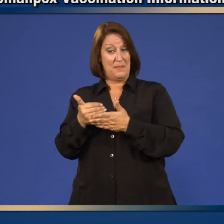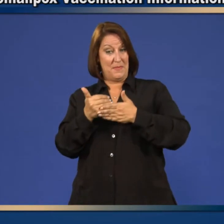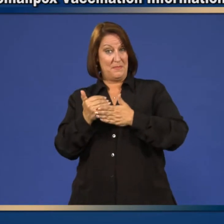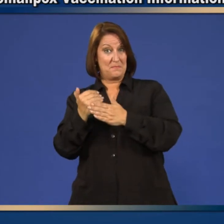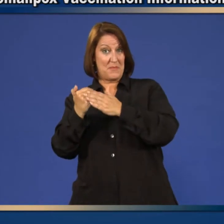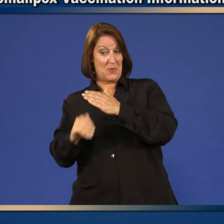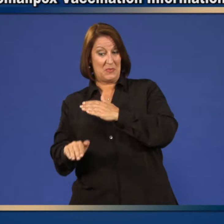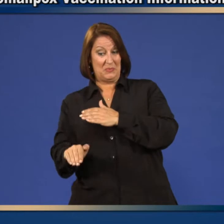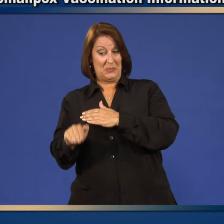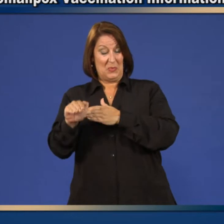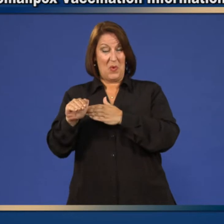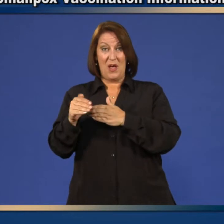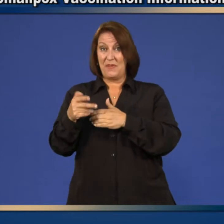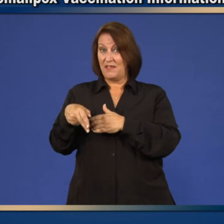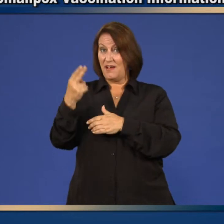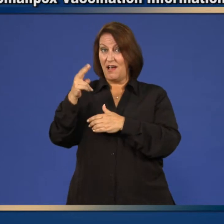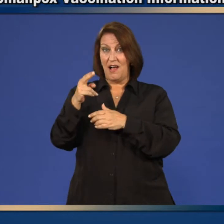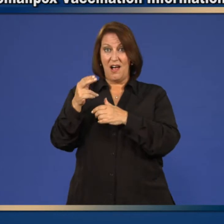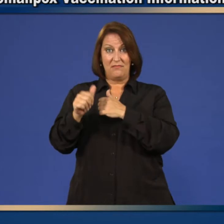during pregnancy?